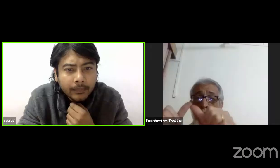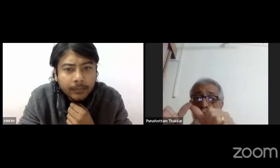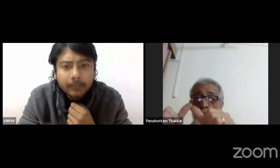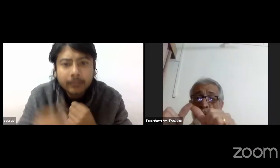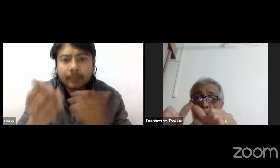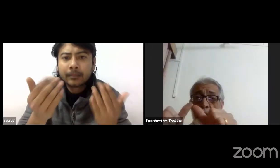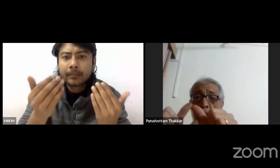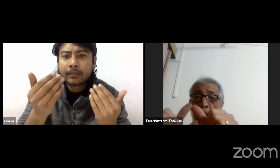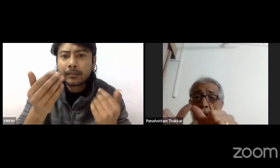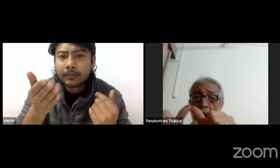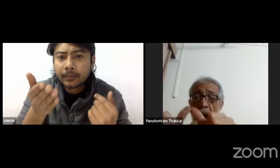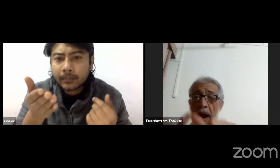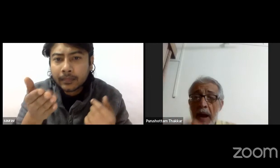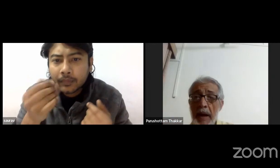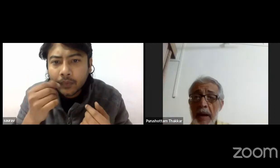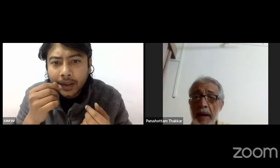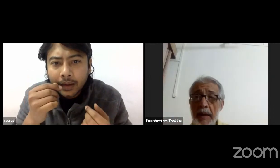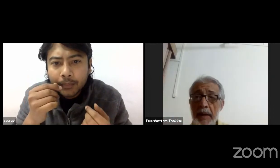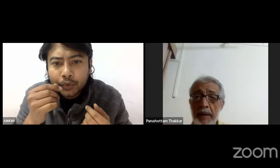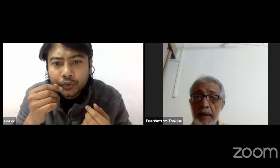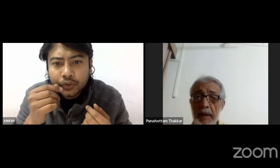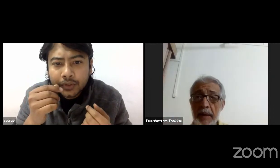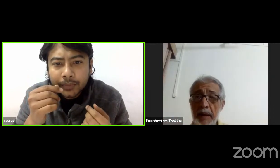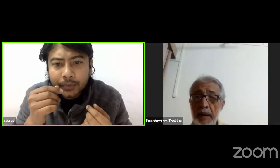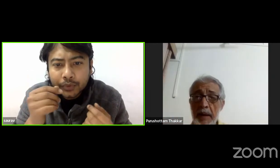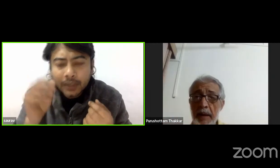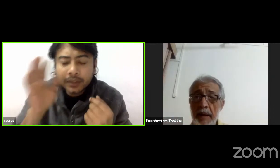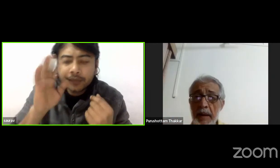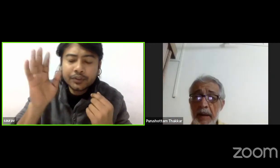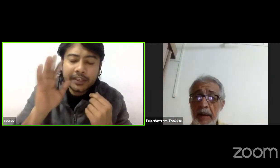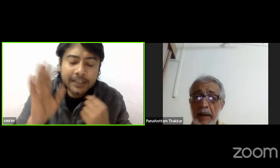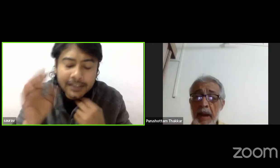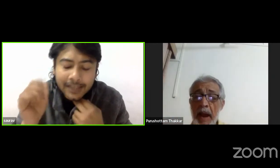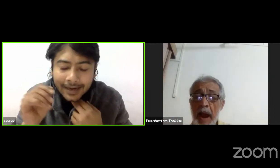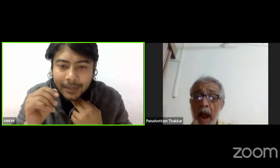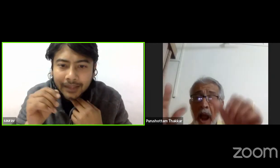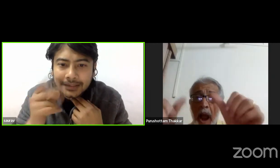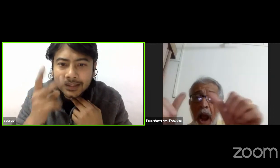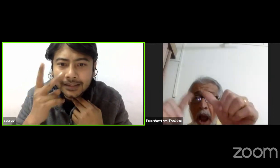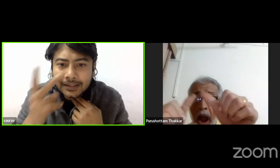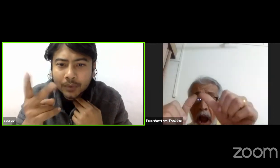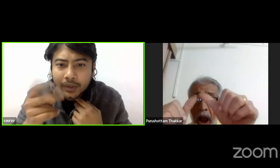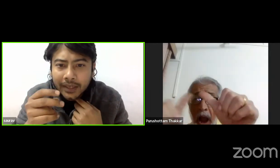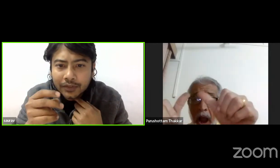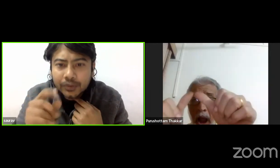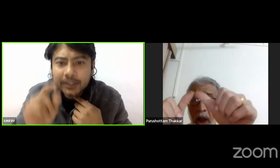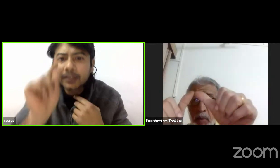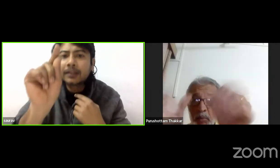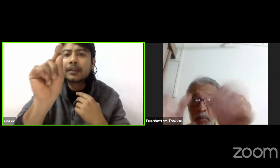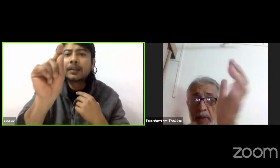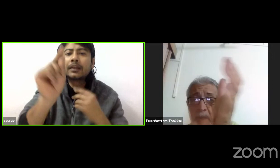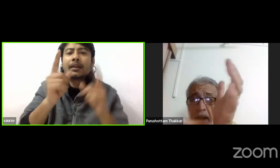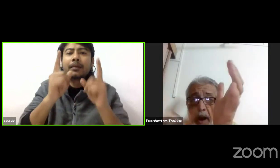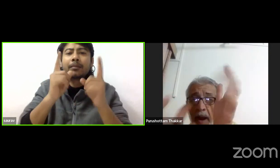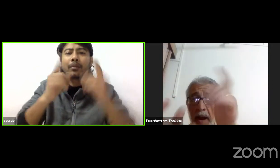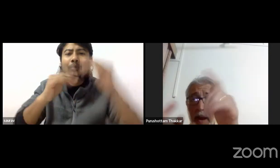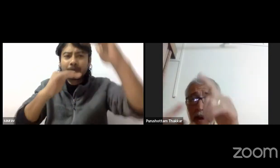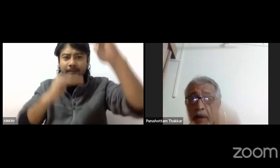One second, Prabhu. Purushottam Prabhu, he was raising his hand, Mataji. Let's see what he has to say.